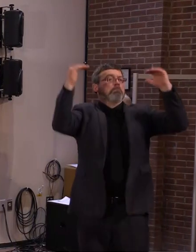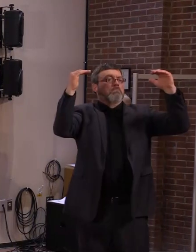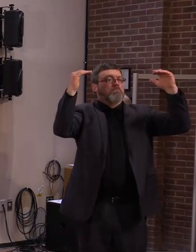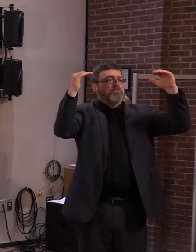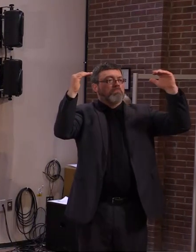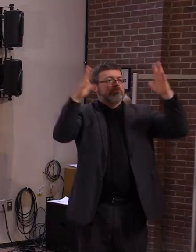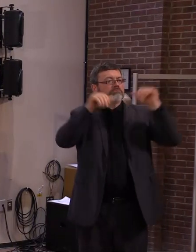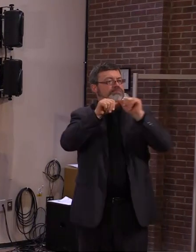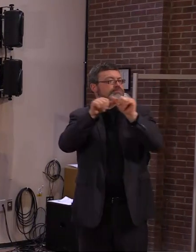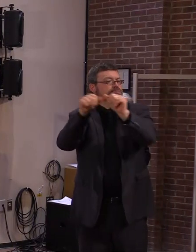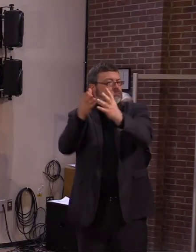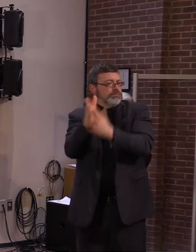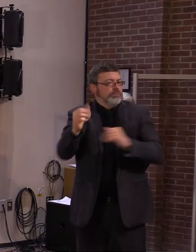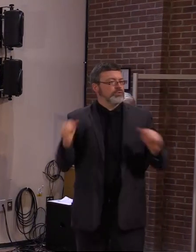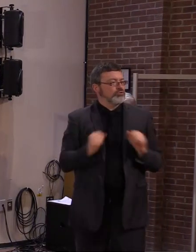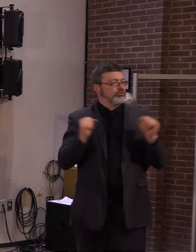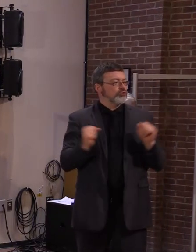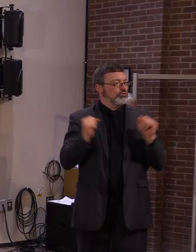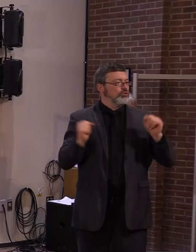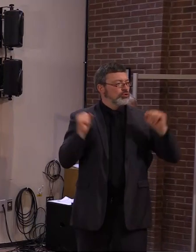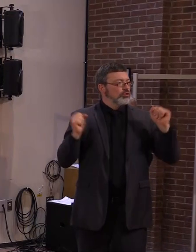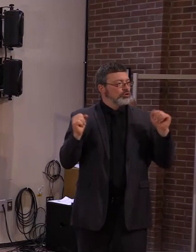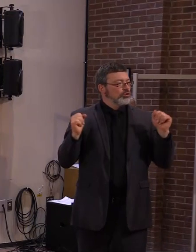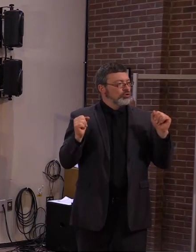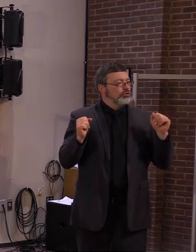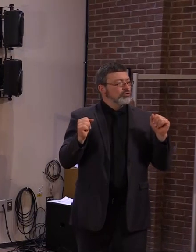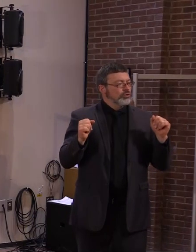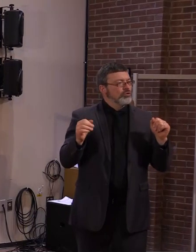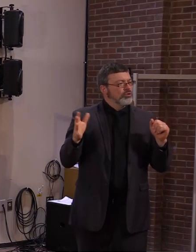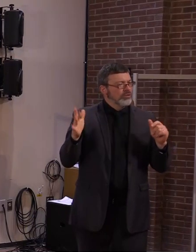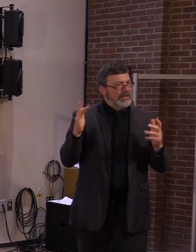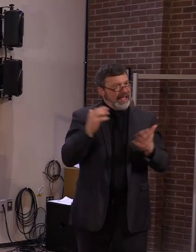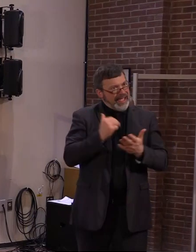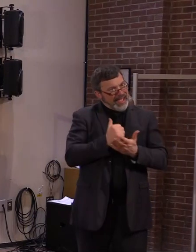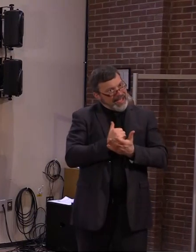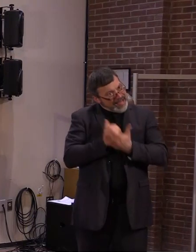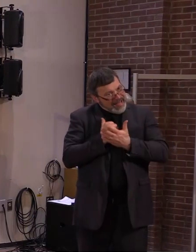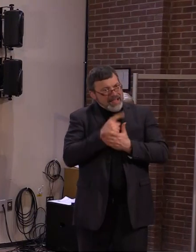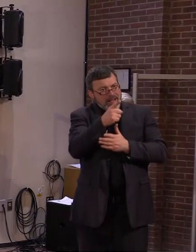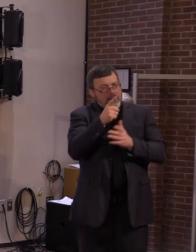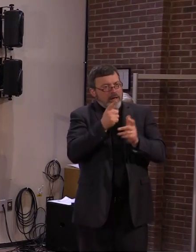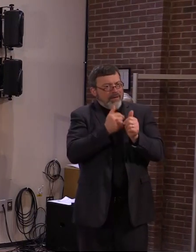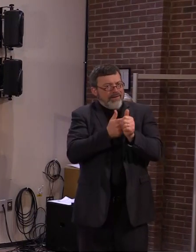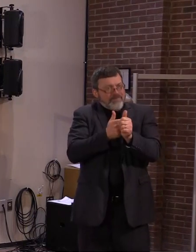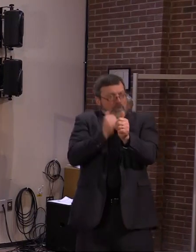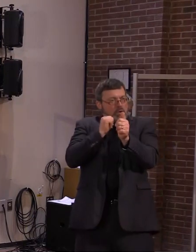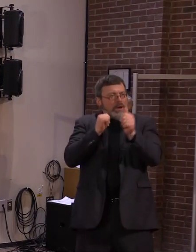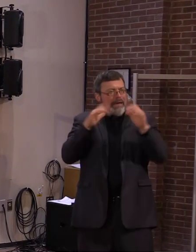risk. And if you do become infected, having had a booster will limit the severity of your